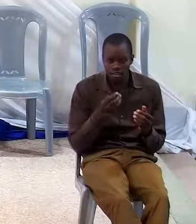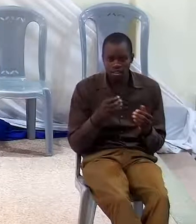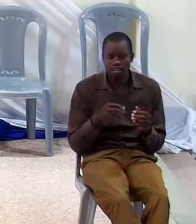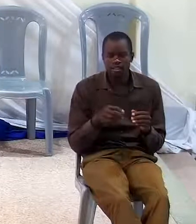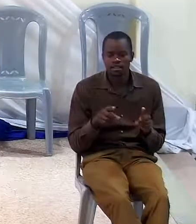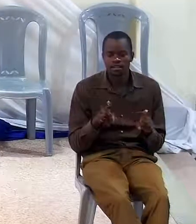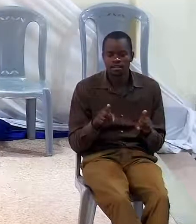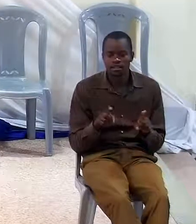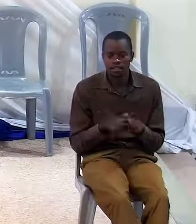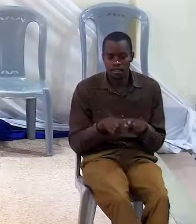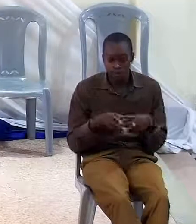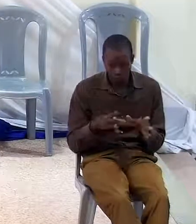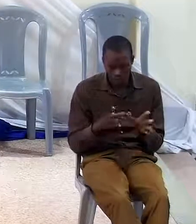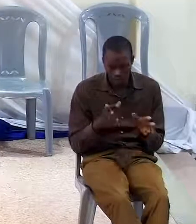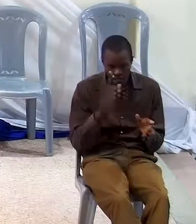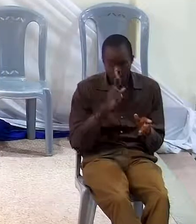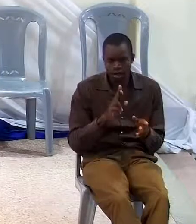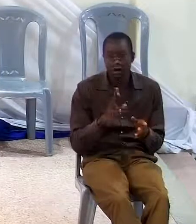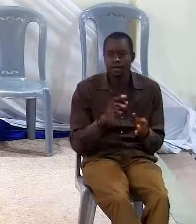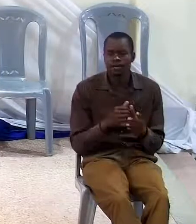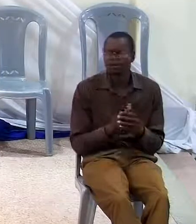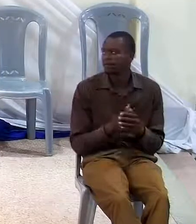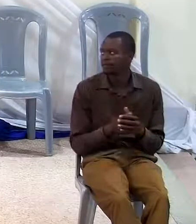meaning they should not be refined,